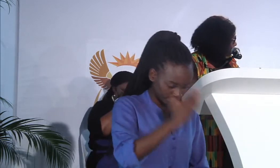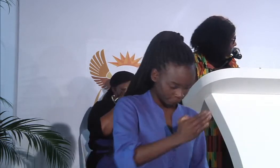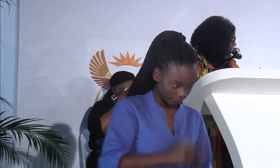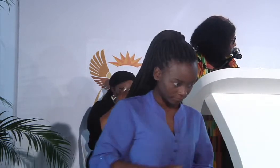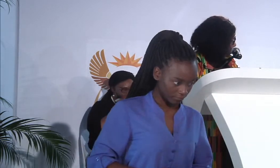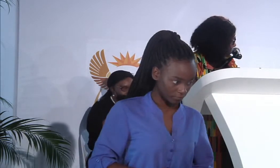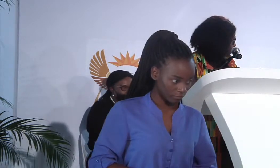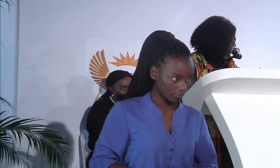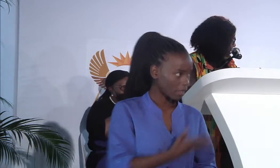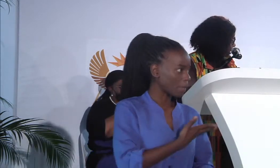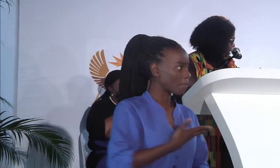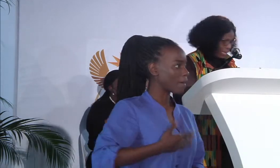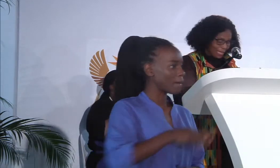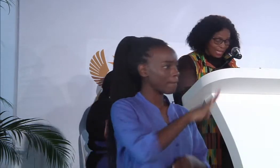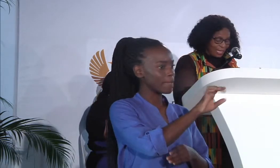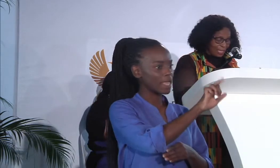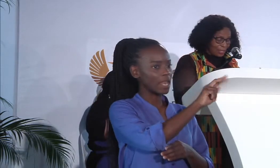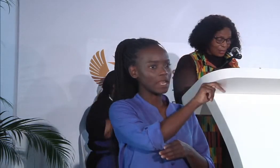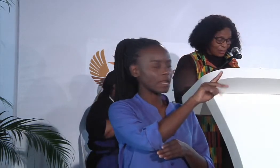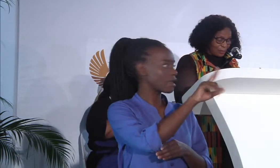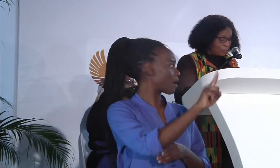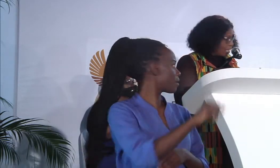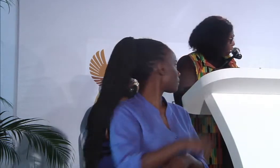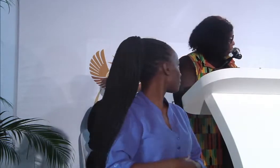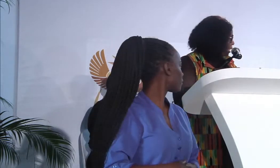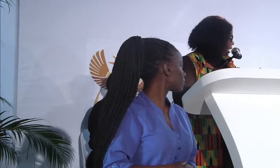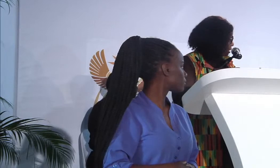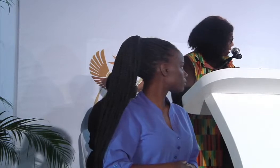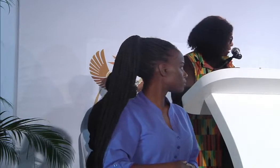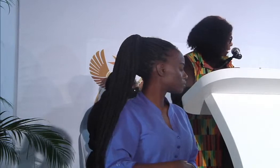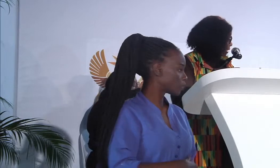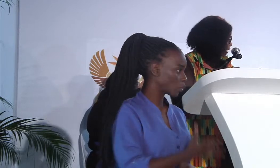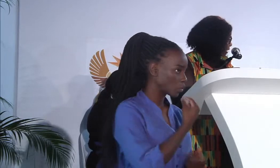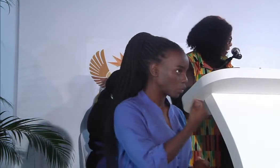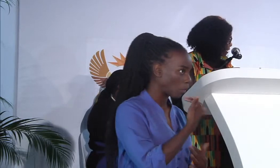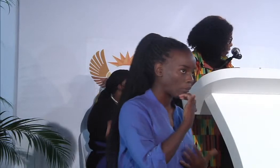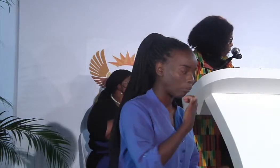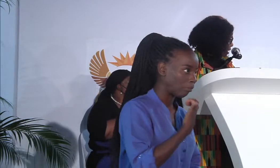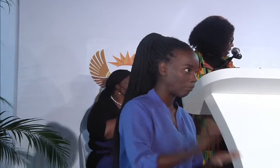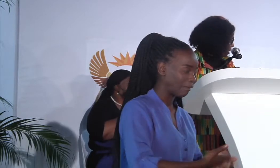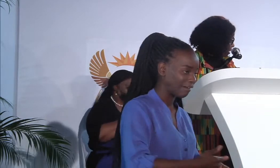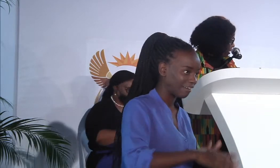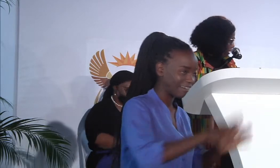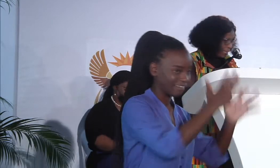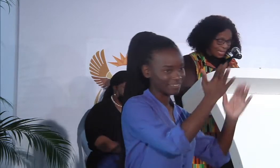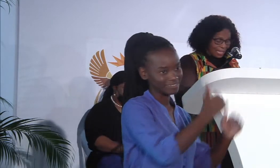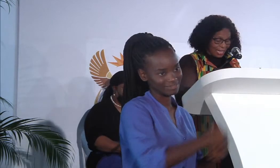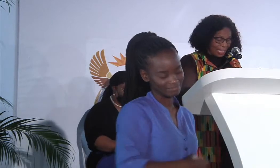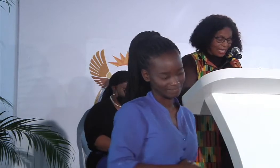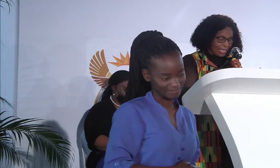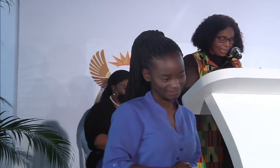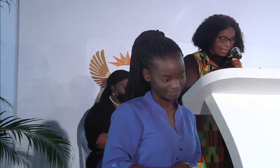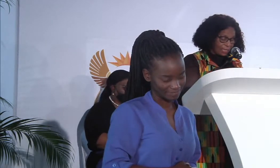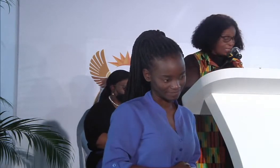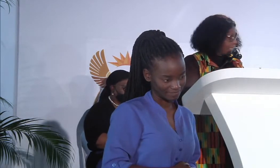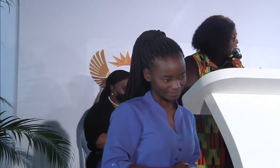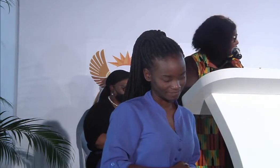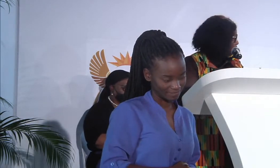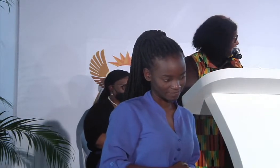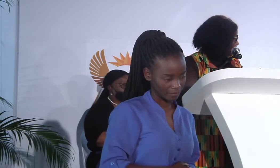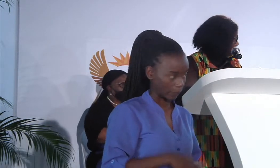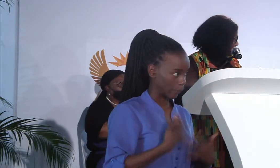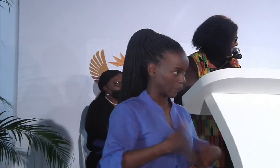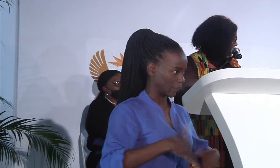Mam Belinda. Hey, you've done wonders in eThekwini. That didn't